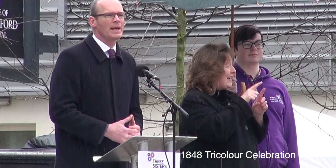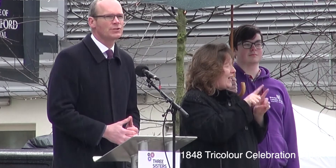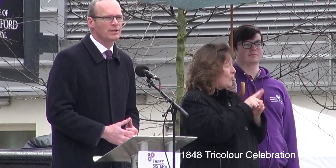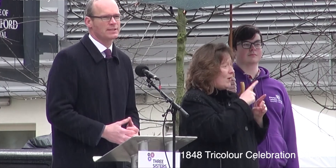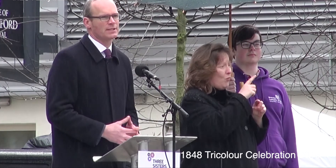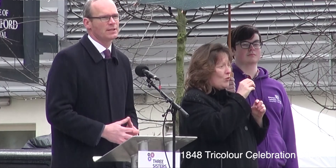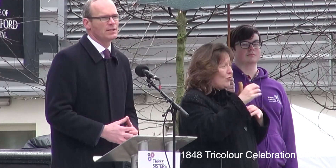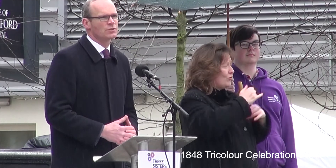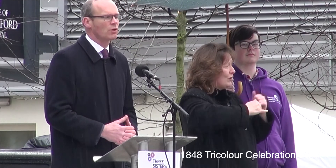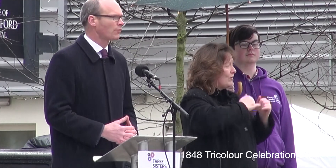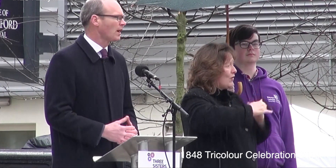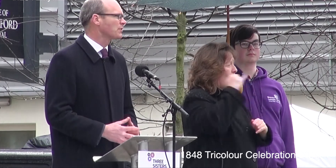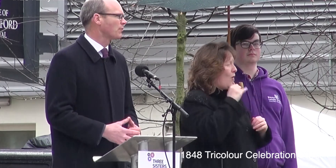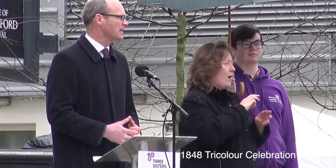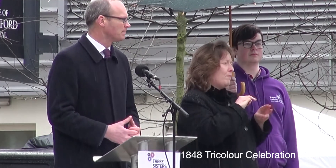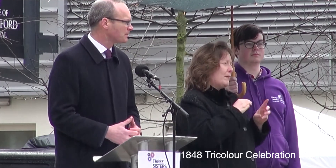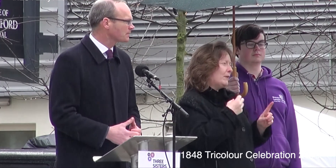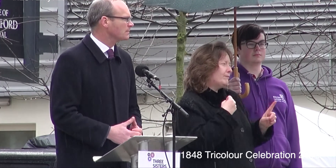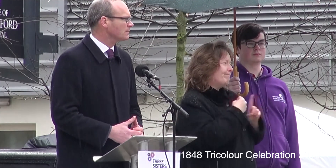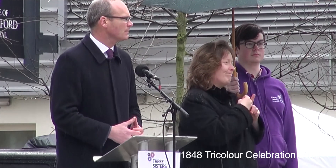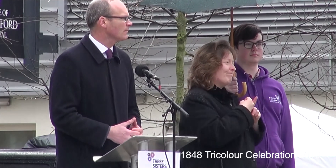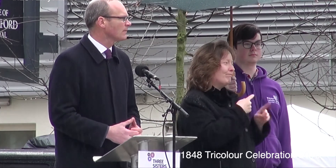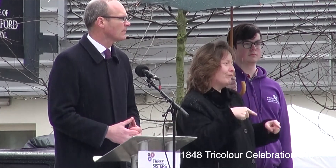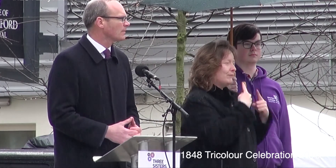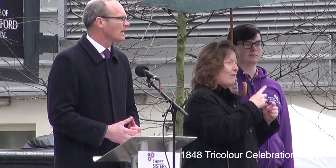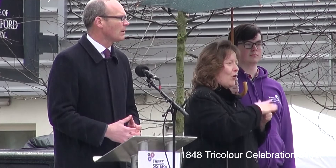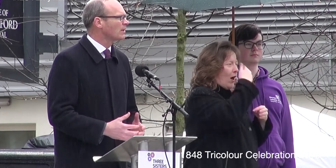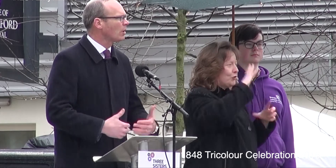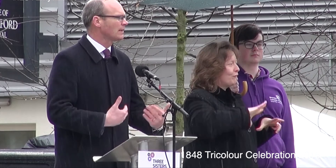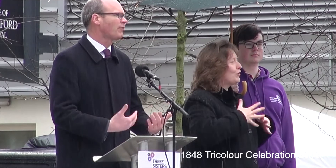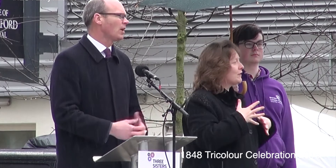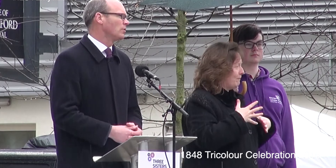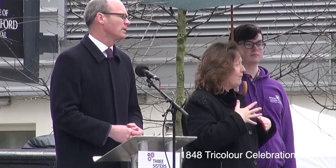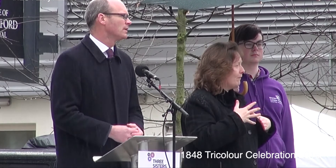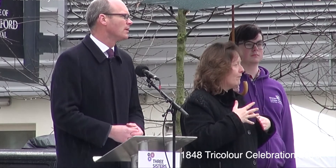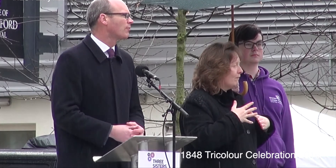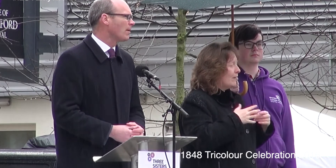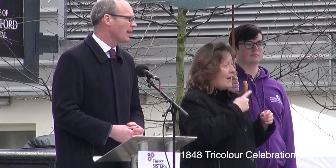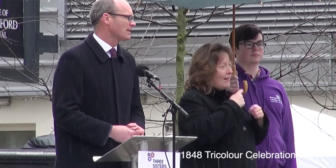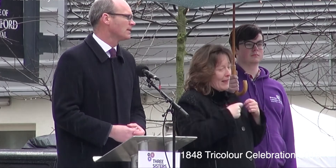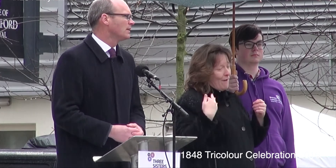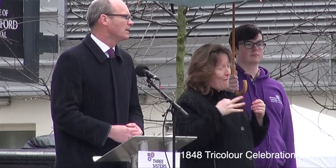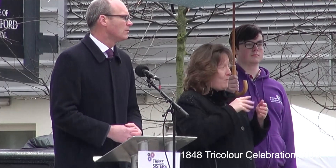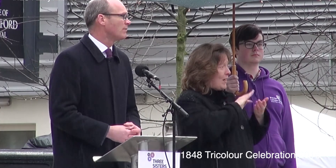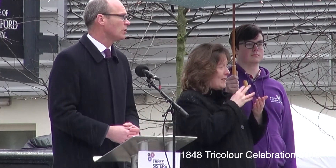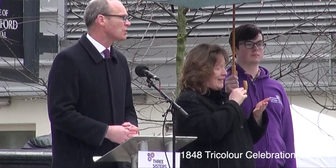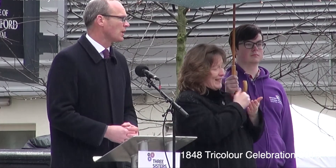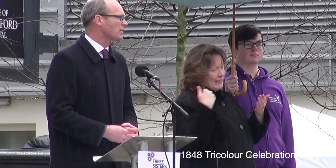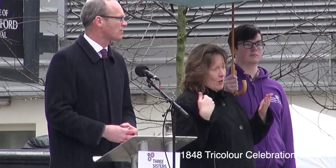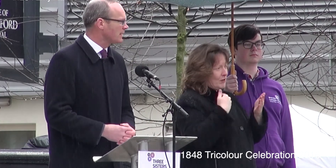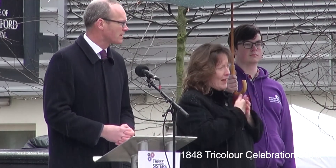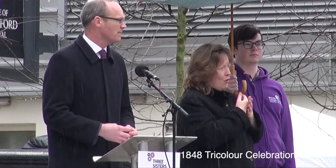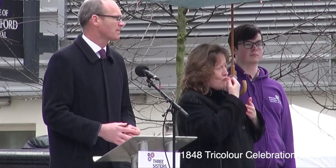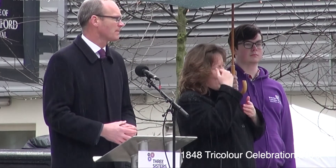when patriots struck for Irish freedom, and with all that followed from that revolution